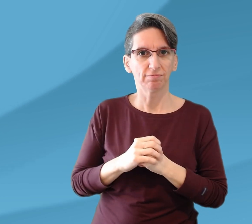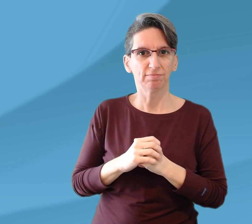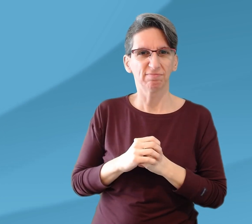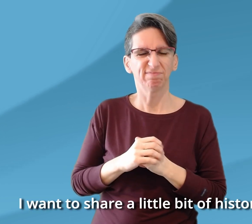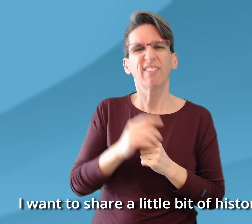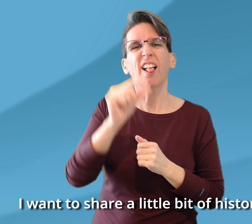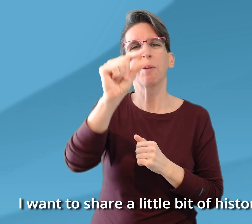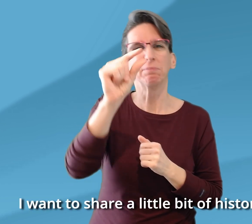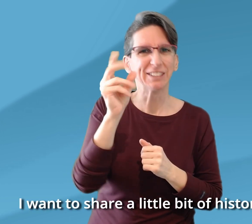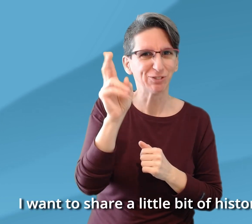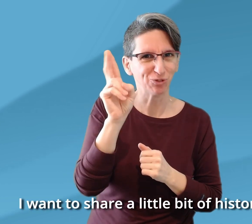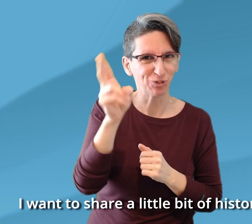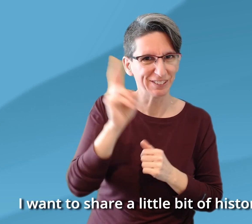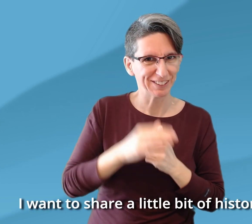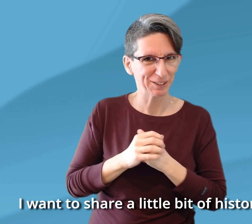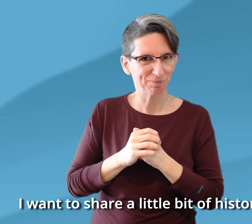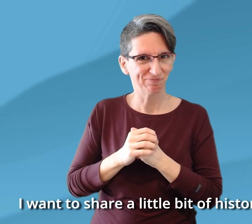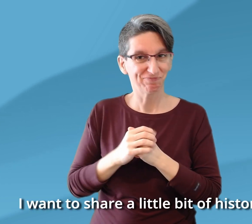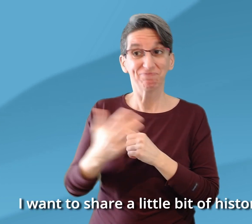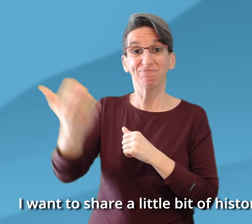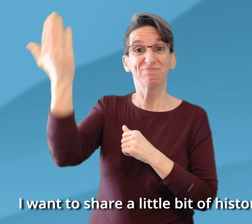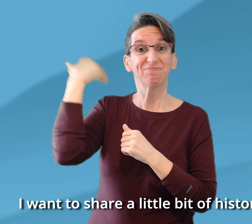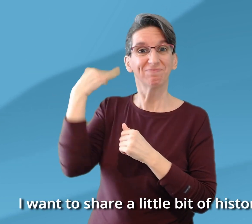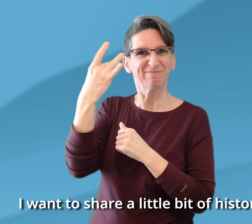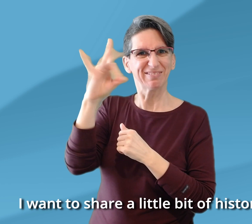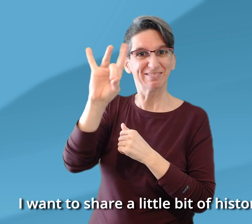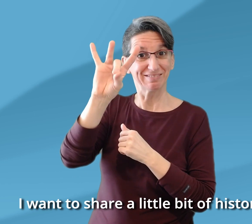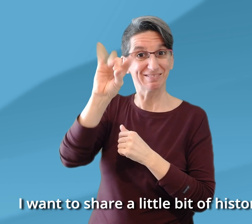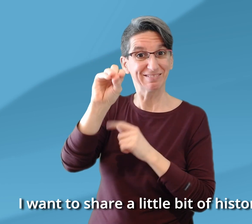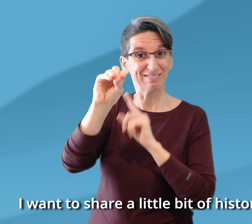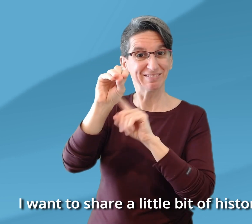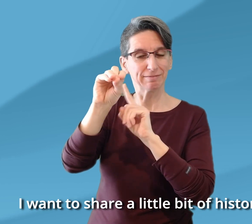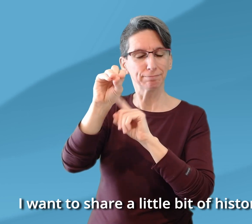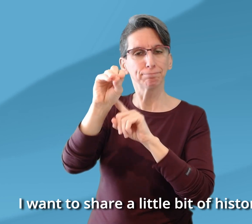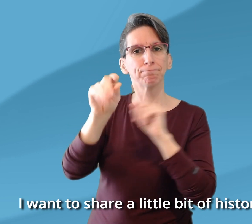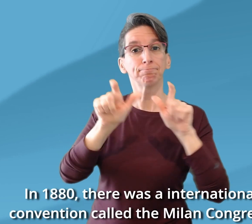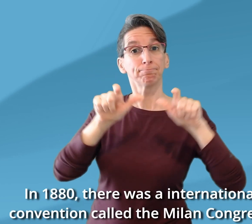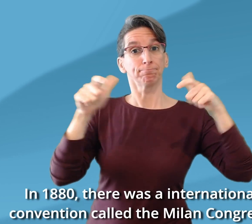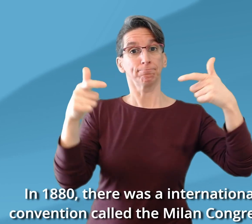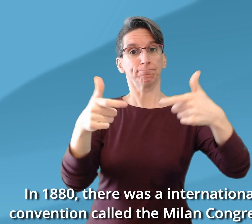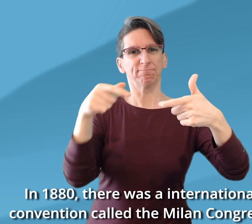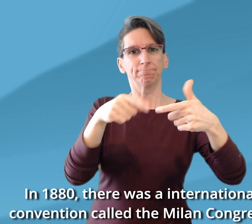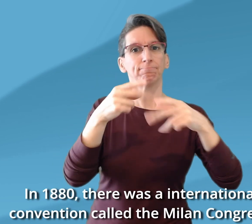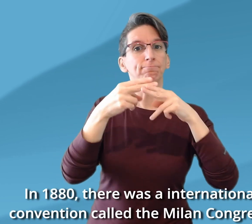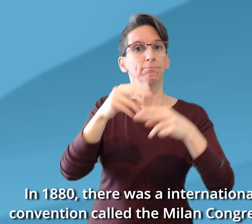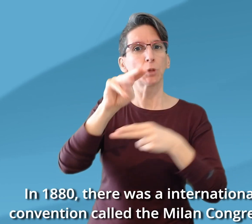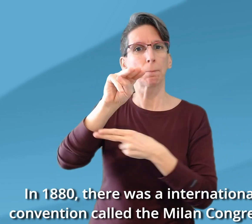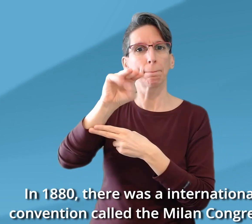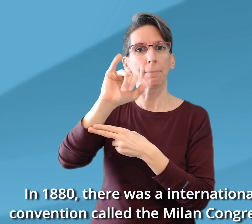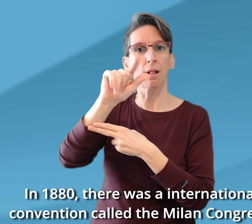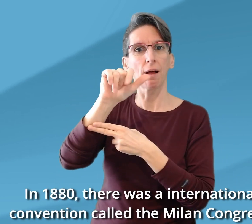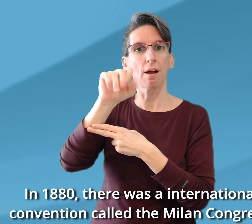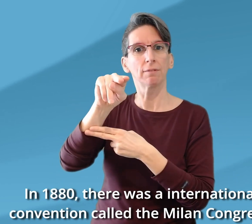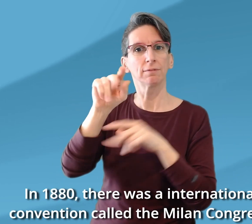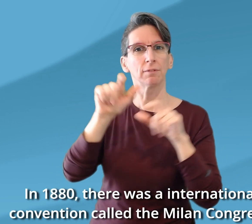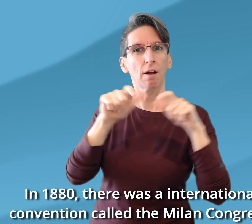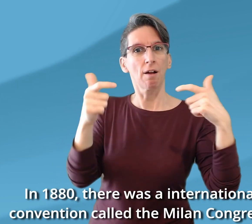I want to share a little bit of history. In 1880, there was an international convention called the Milan Congress.